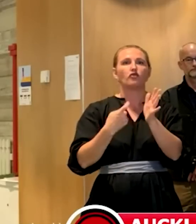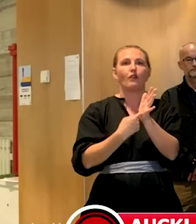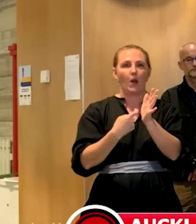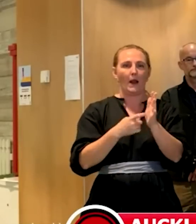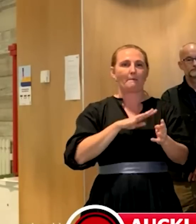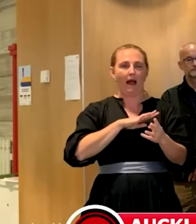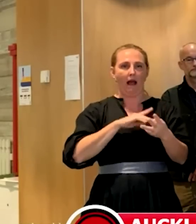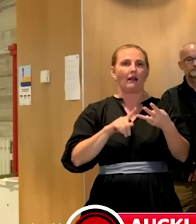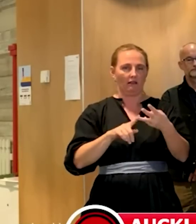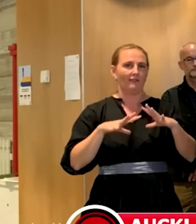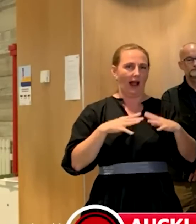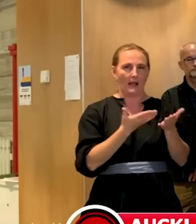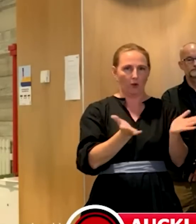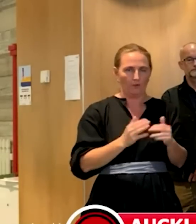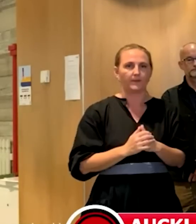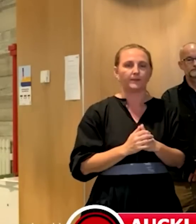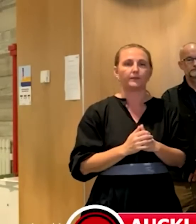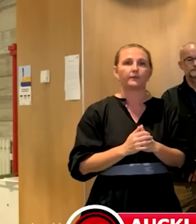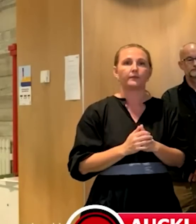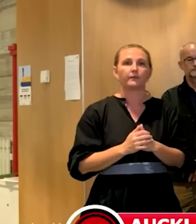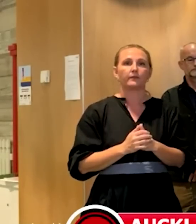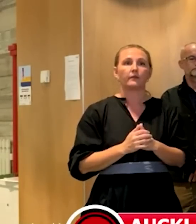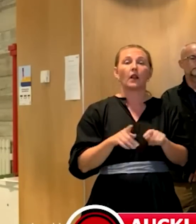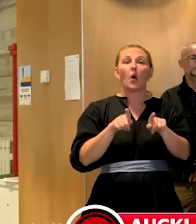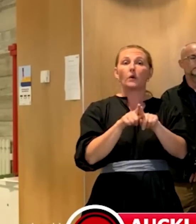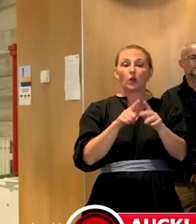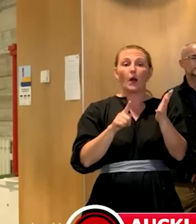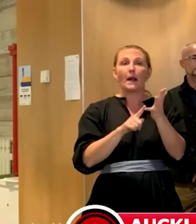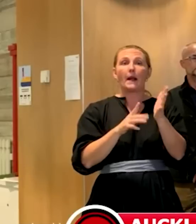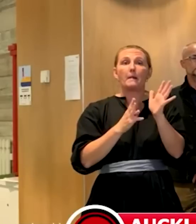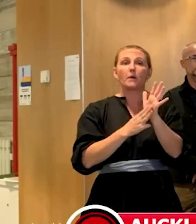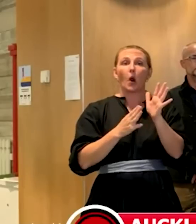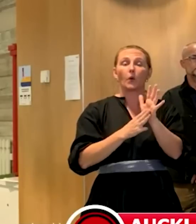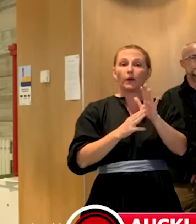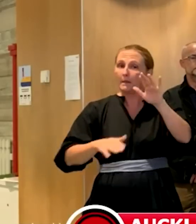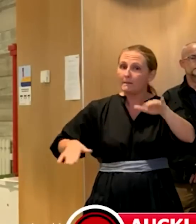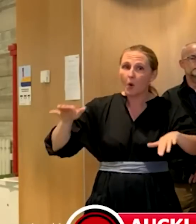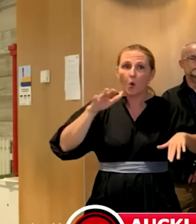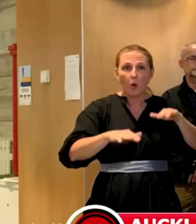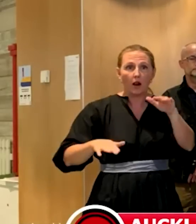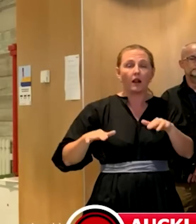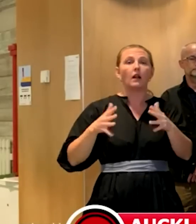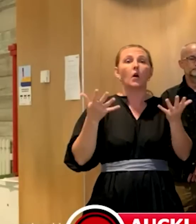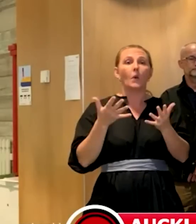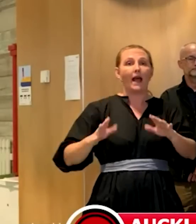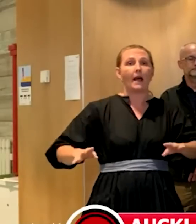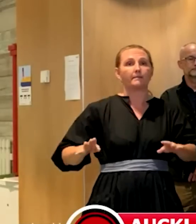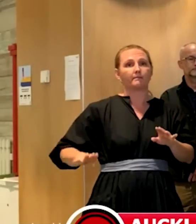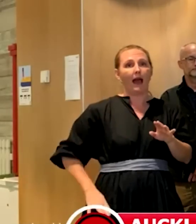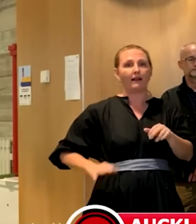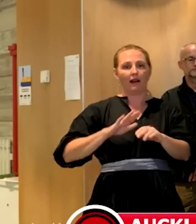we've also had support and services available at Moana Nui Kiwa Pool and Leisure Centre in Mascot Ave,